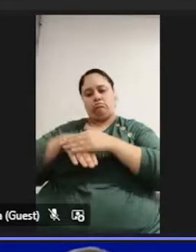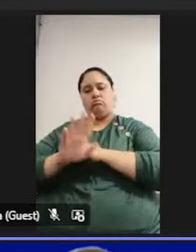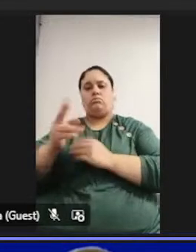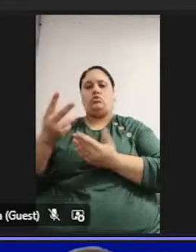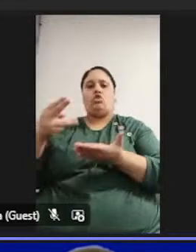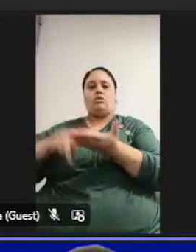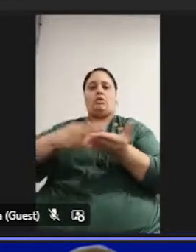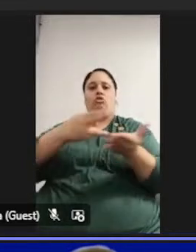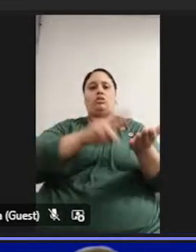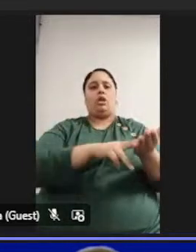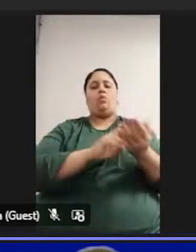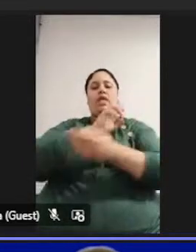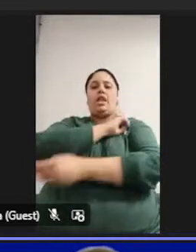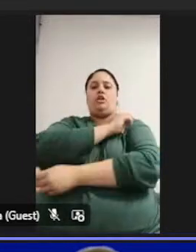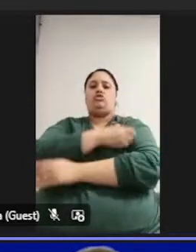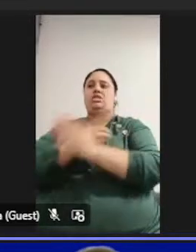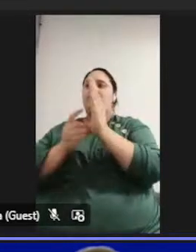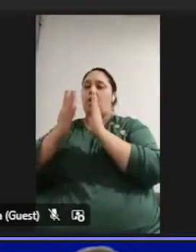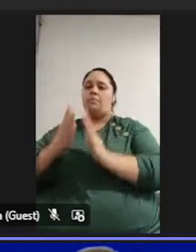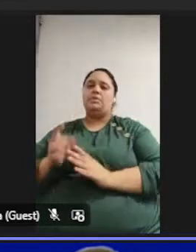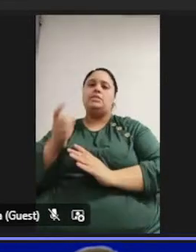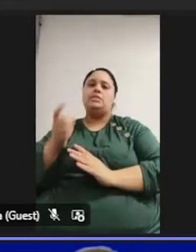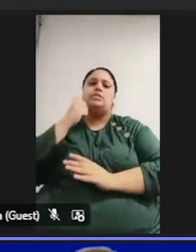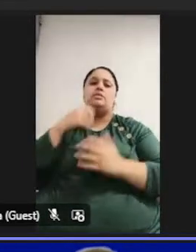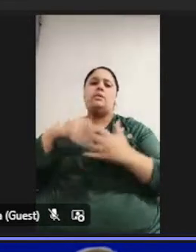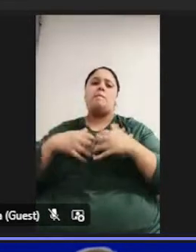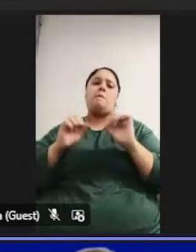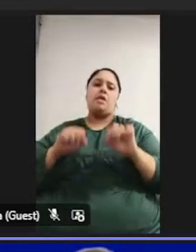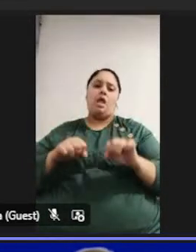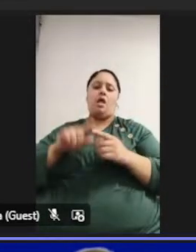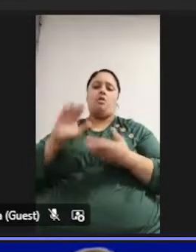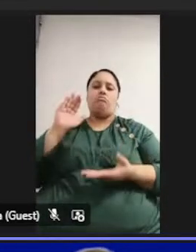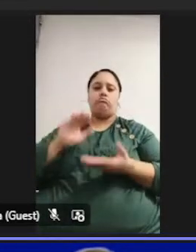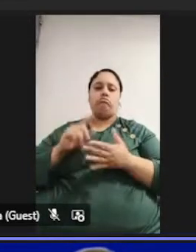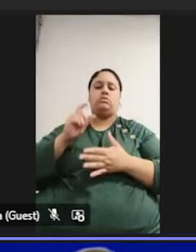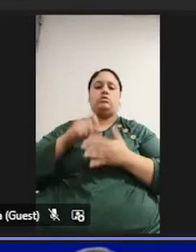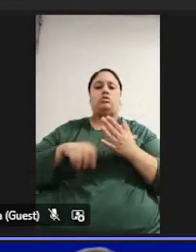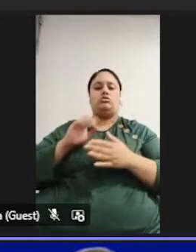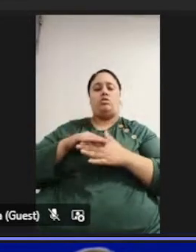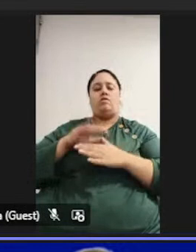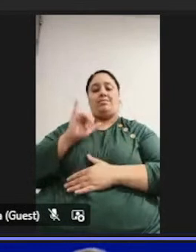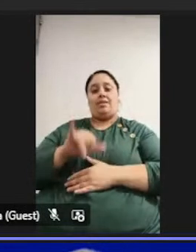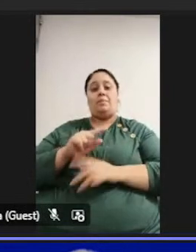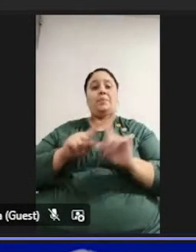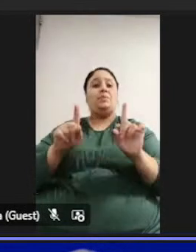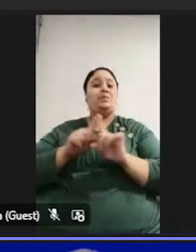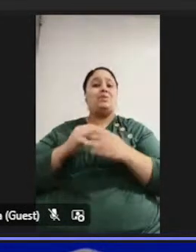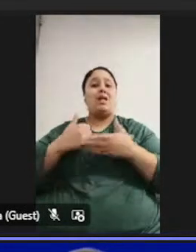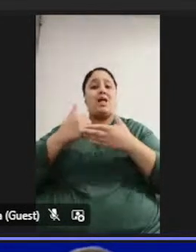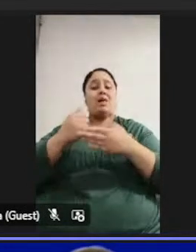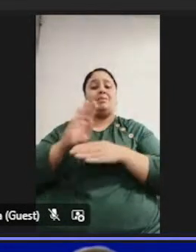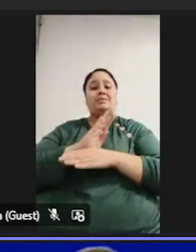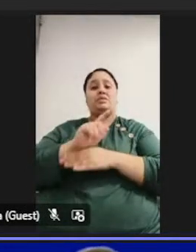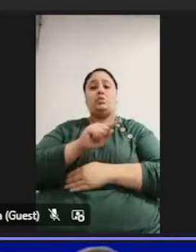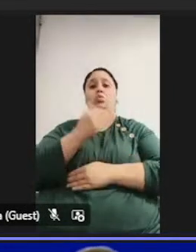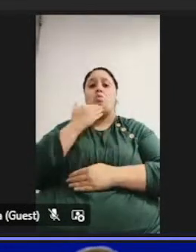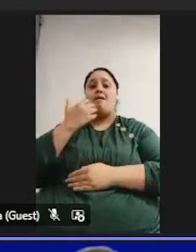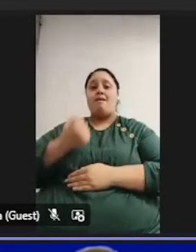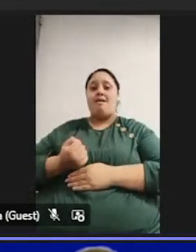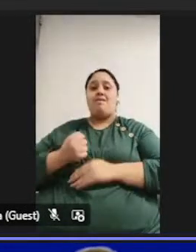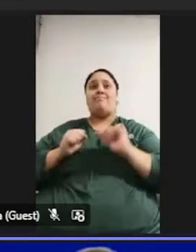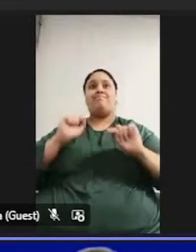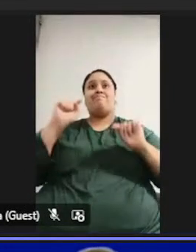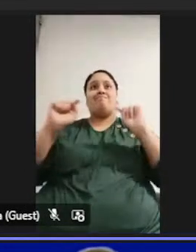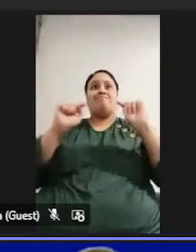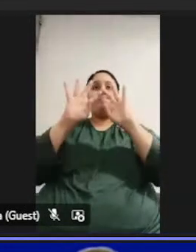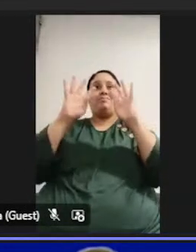and off-takers more easily and also reduces the cost of that. But it also helps businesses who have footprints across multiple